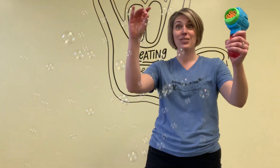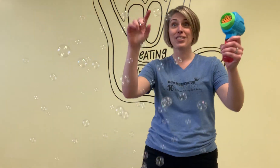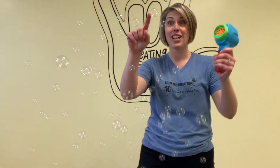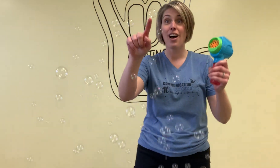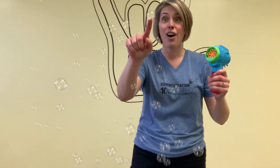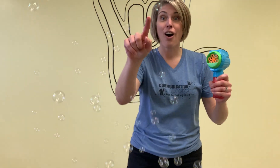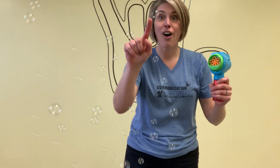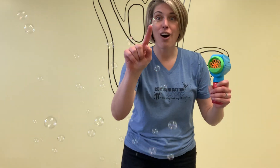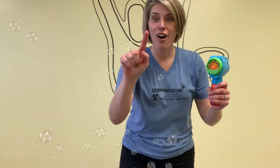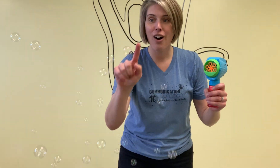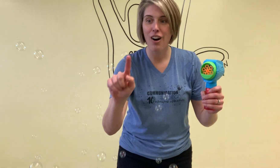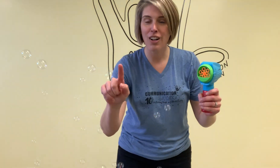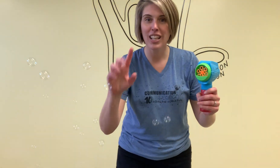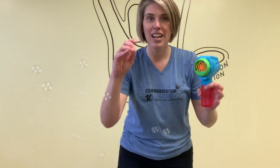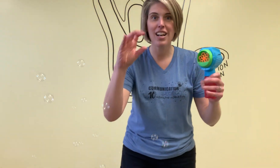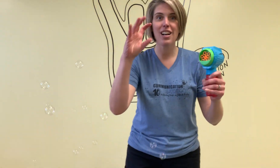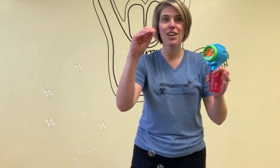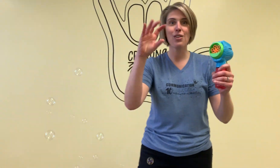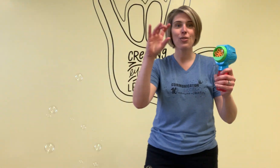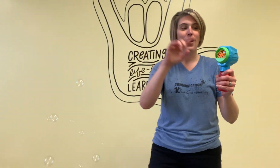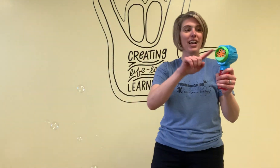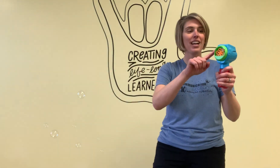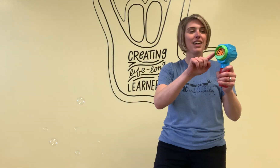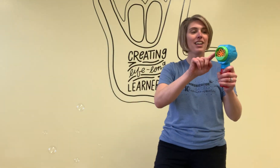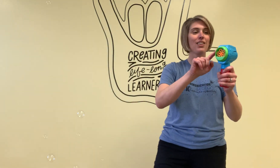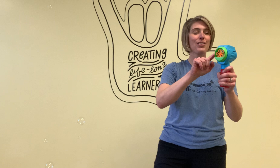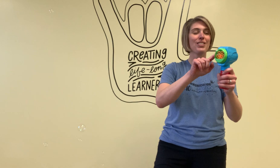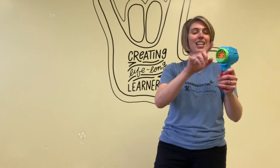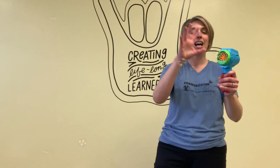around, all around.